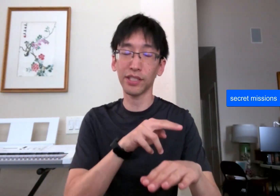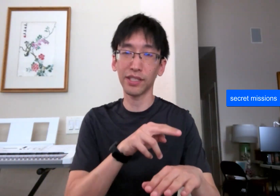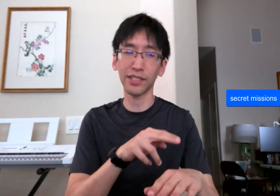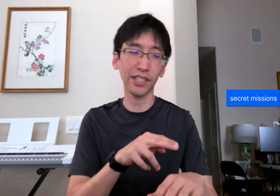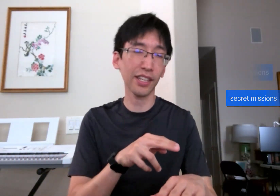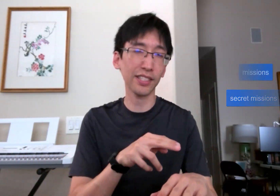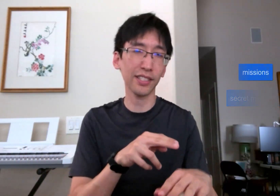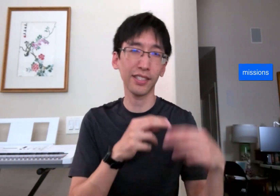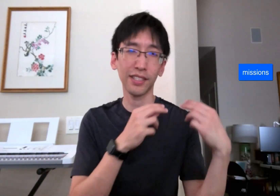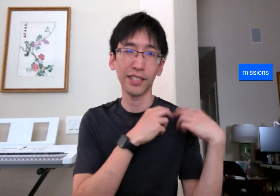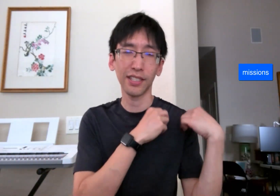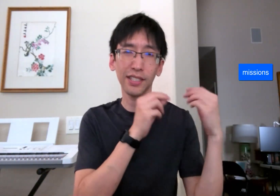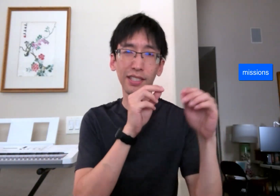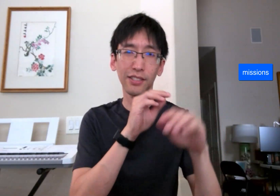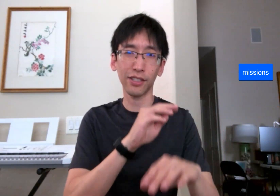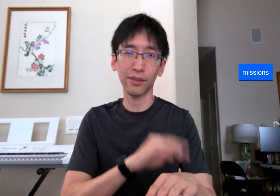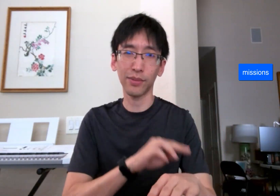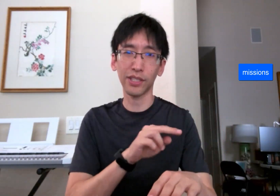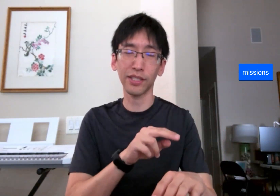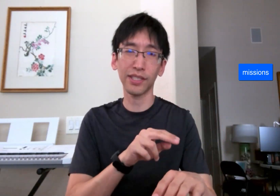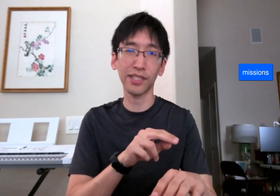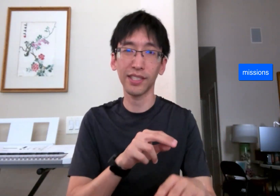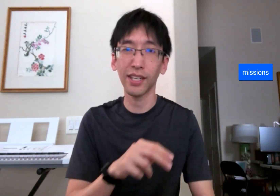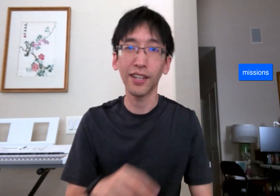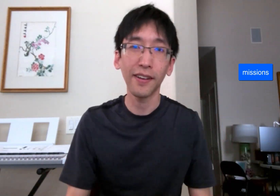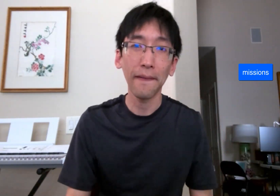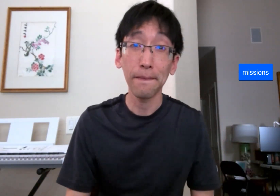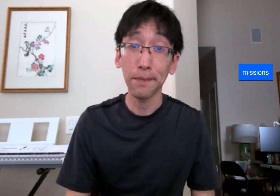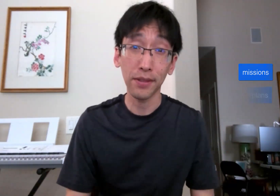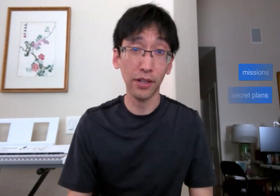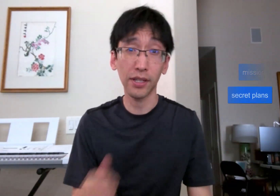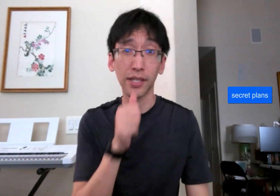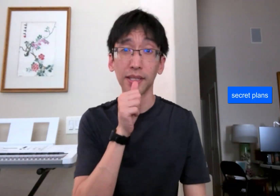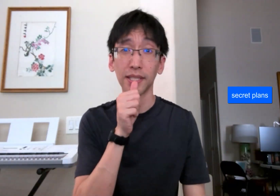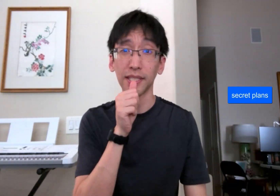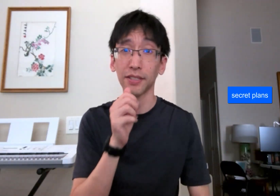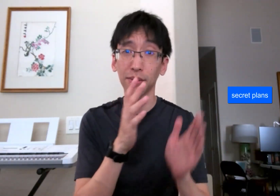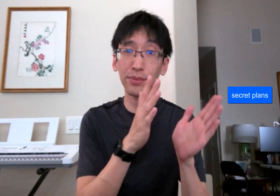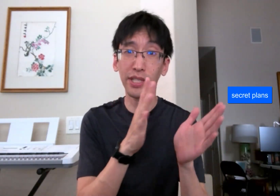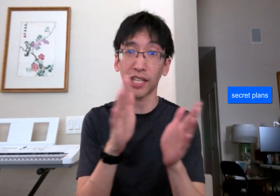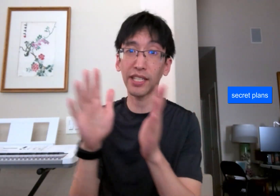secret missions. I think that's it. Secret missions or secret plans.